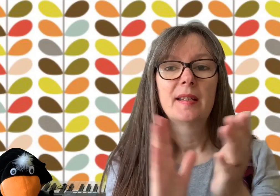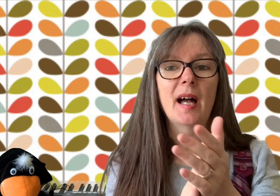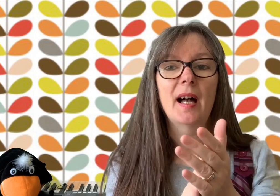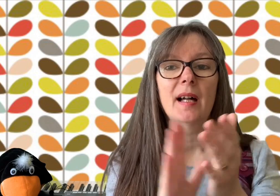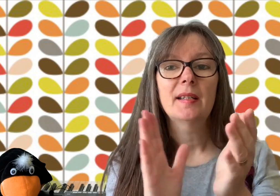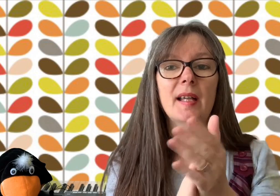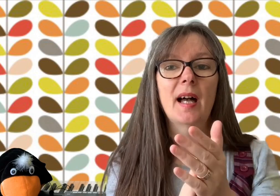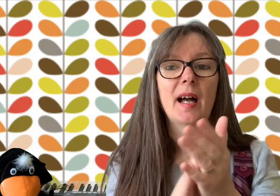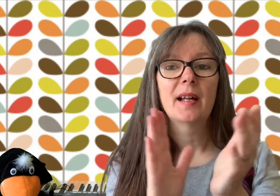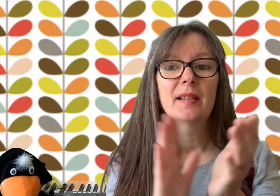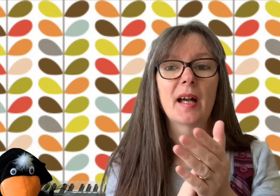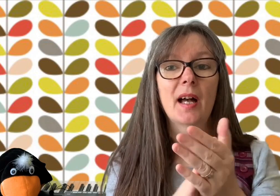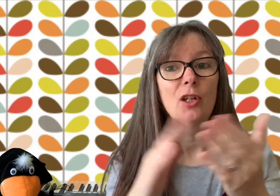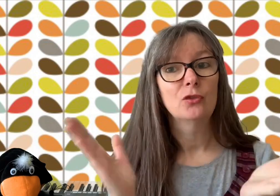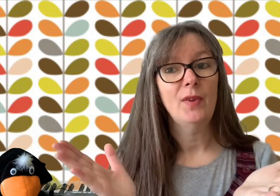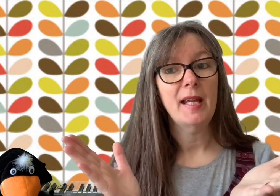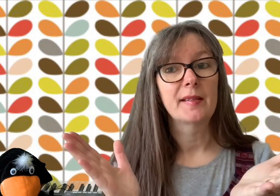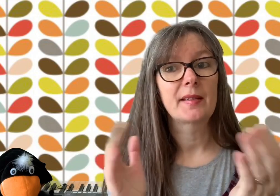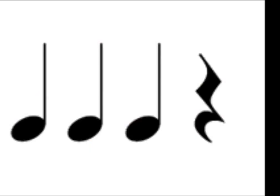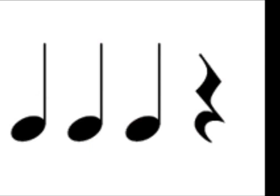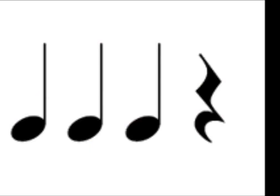Ta ta ta rest.